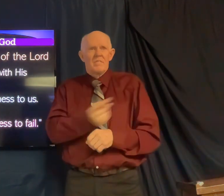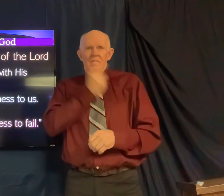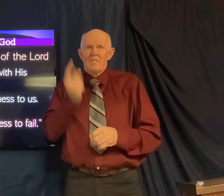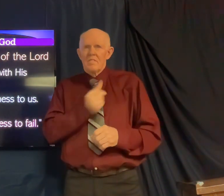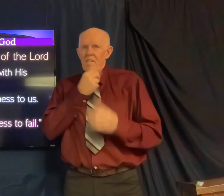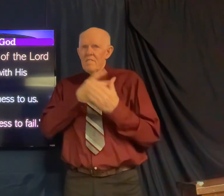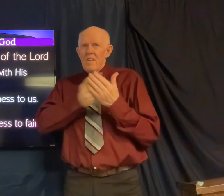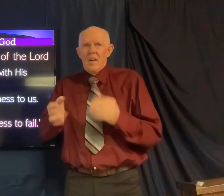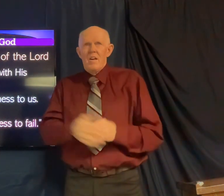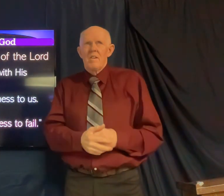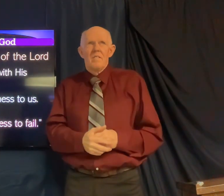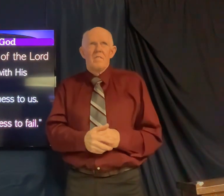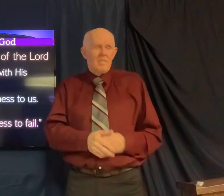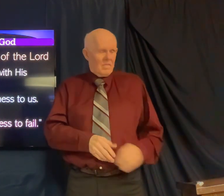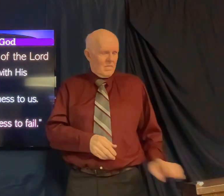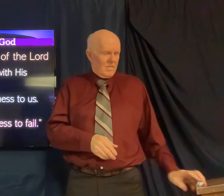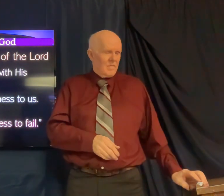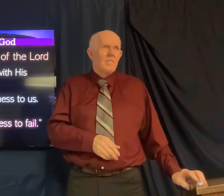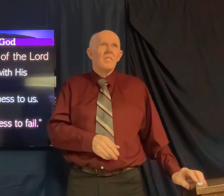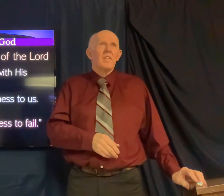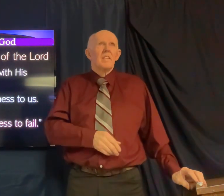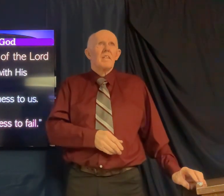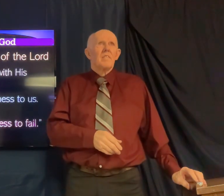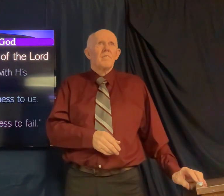faithful, always. He never fails.